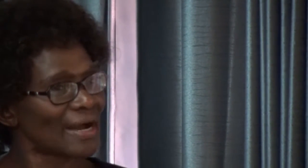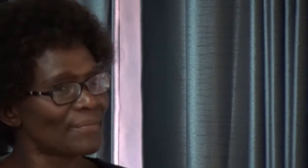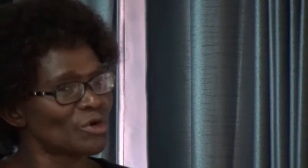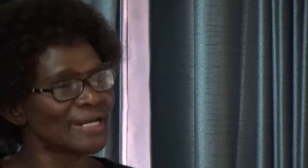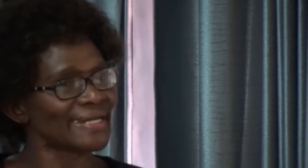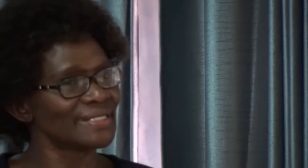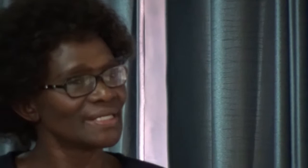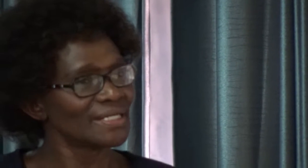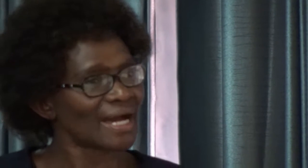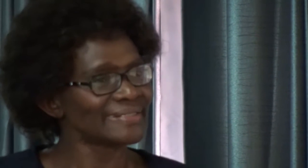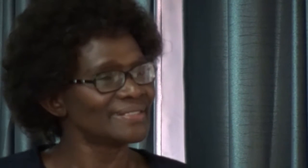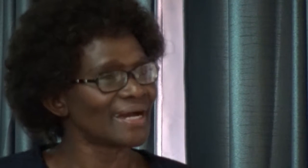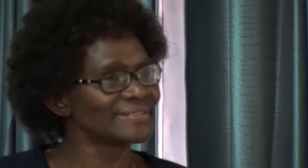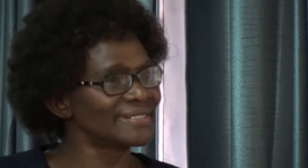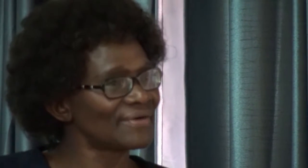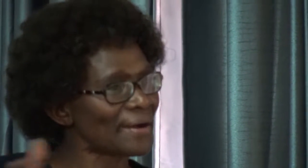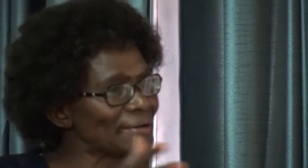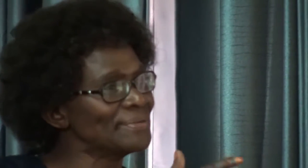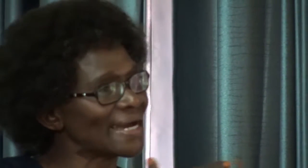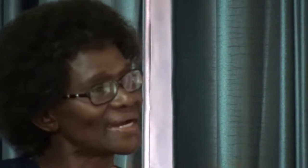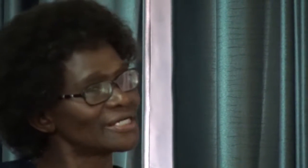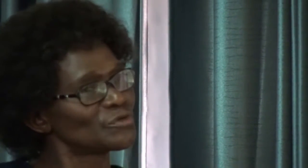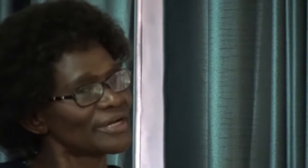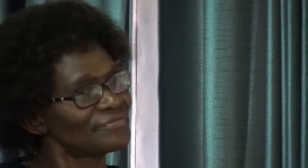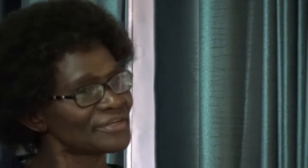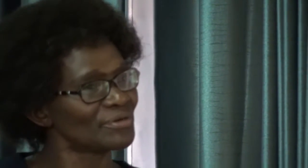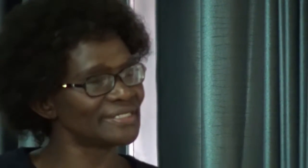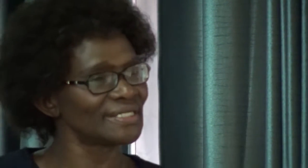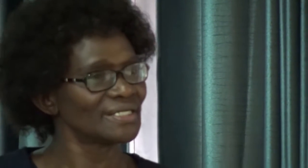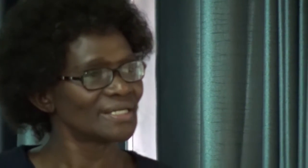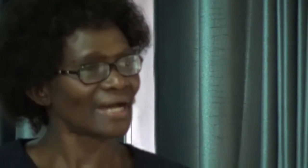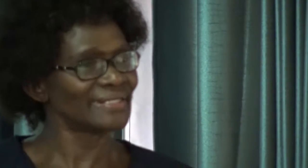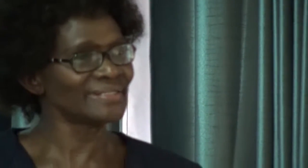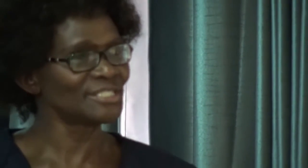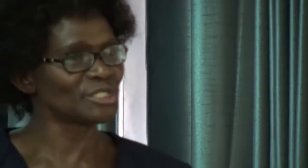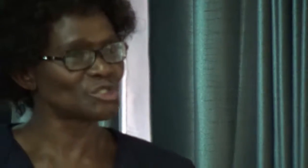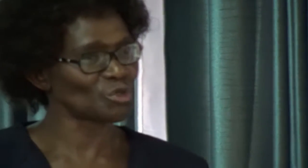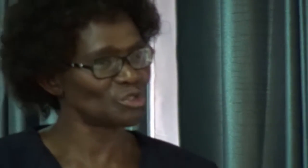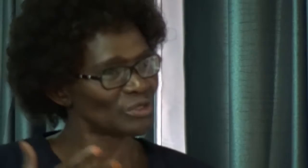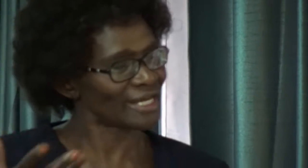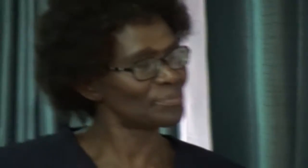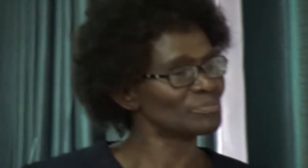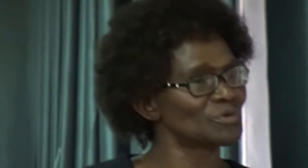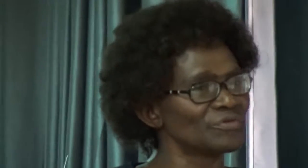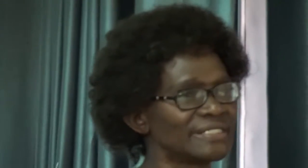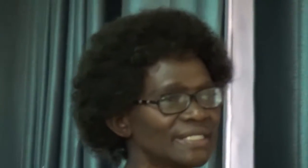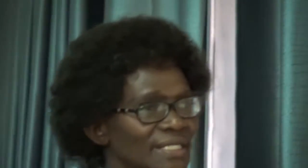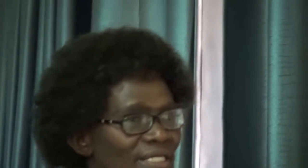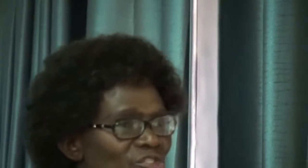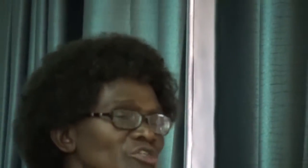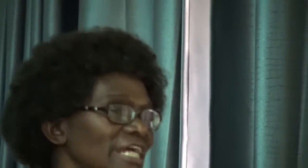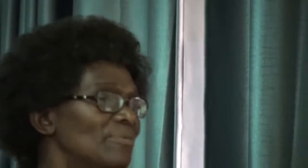to come online and give a webinar to everybody? And then this resource will help improve